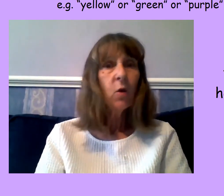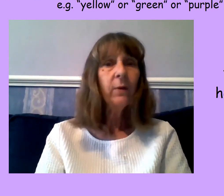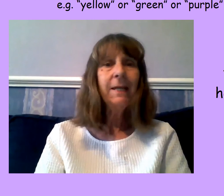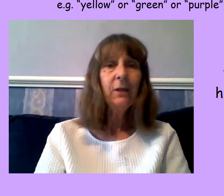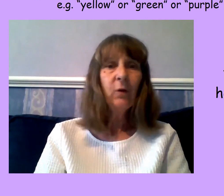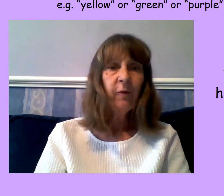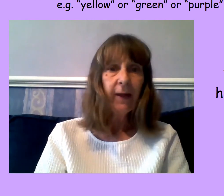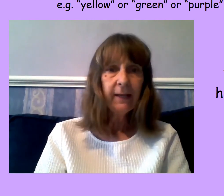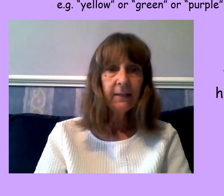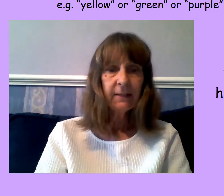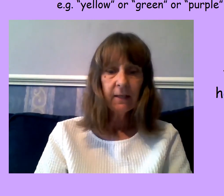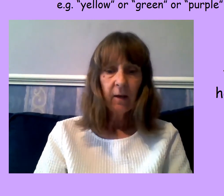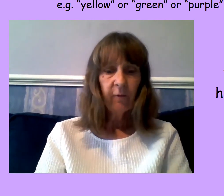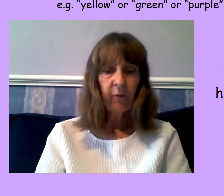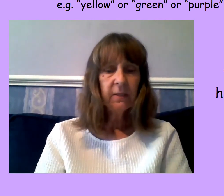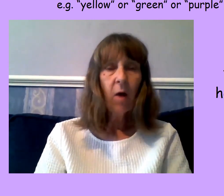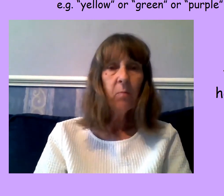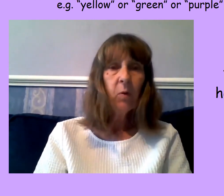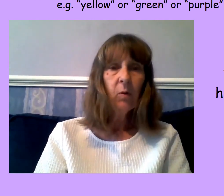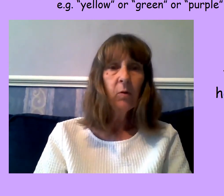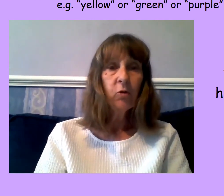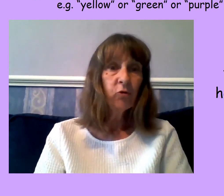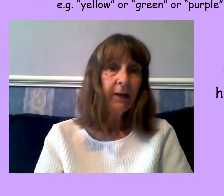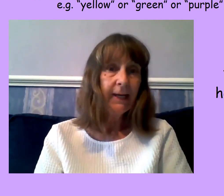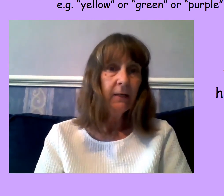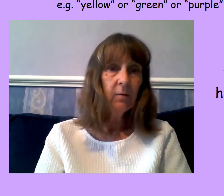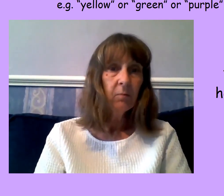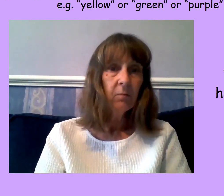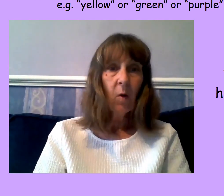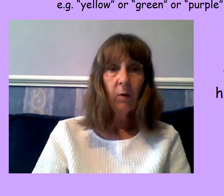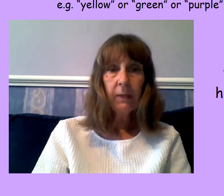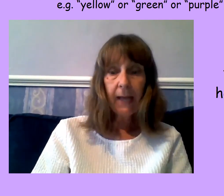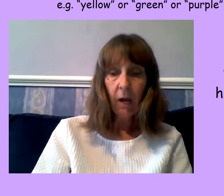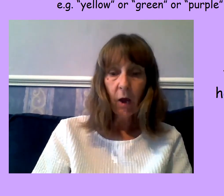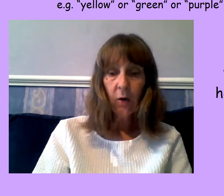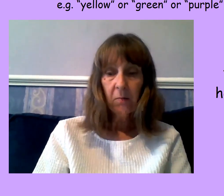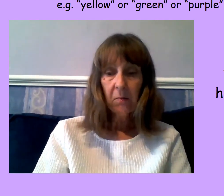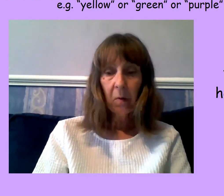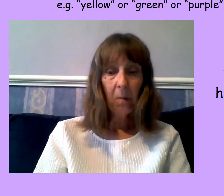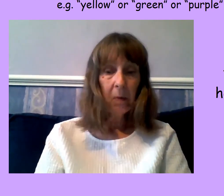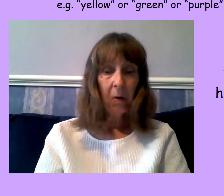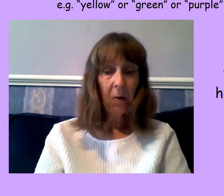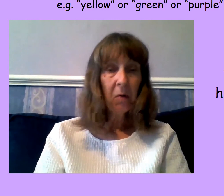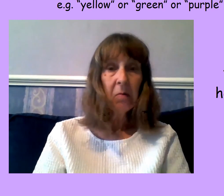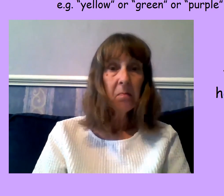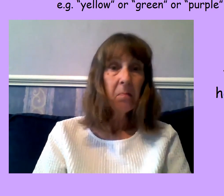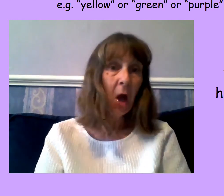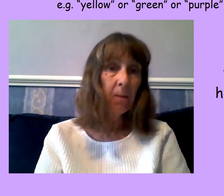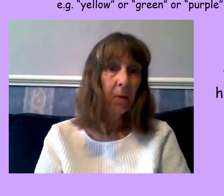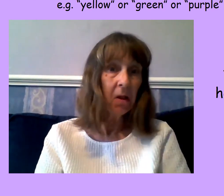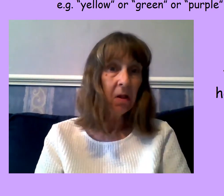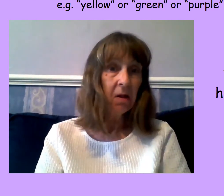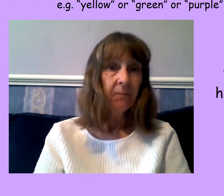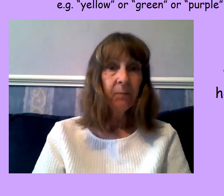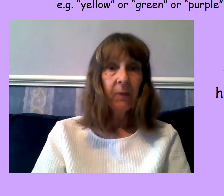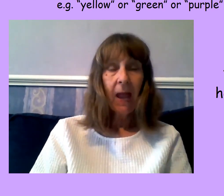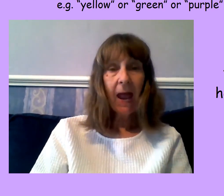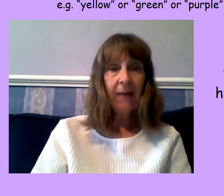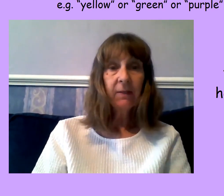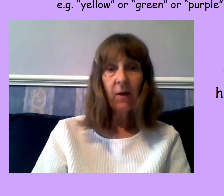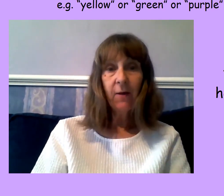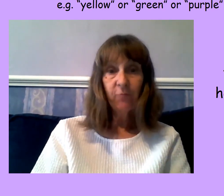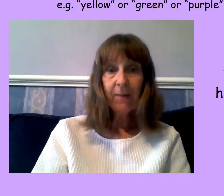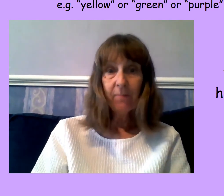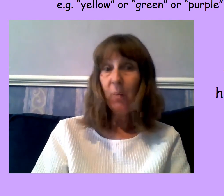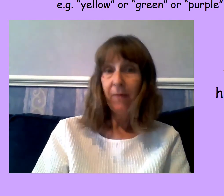signs that are not near your face, for example green or yellow, blue, purple,